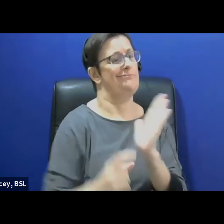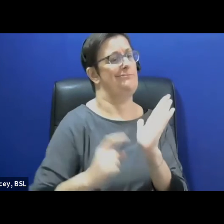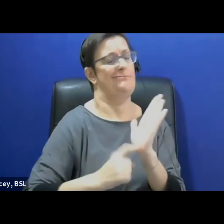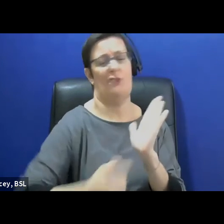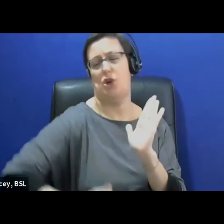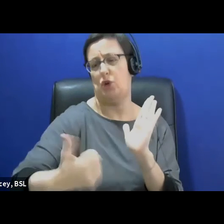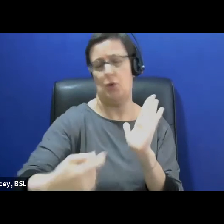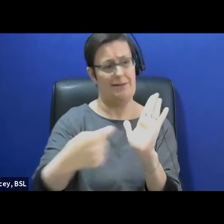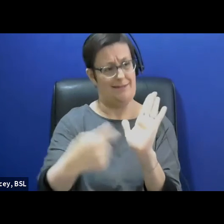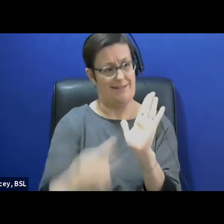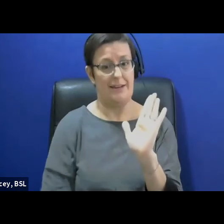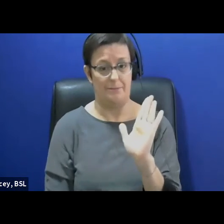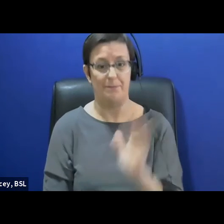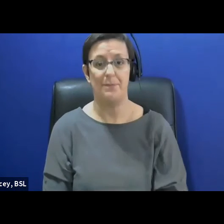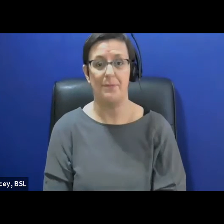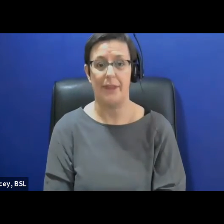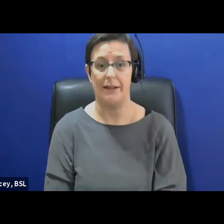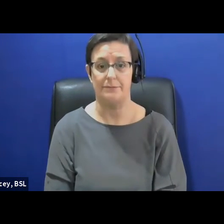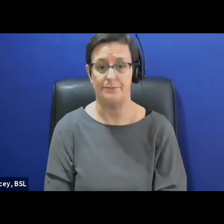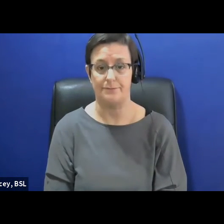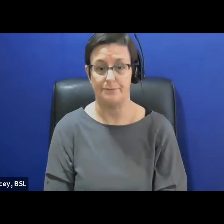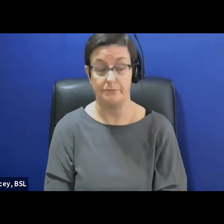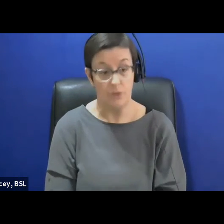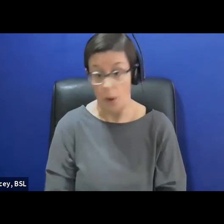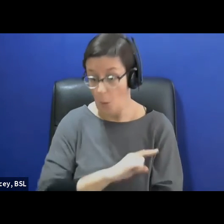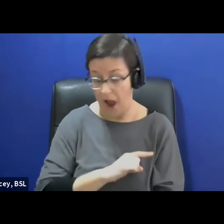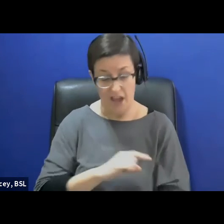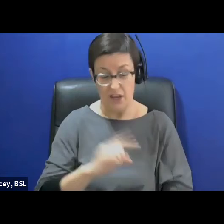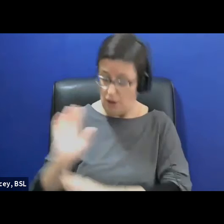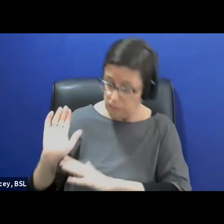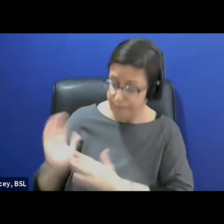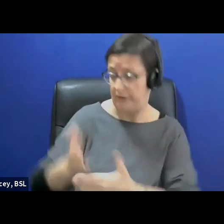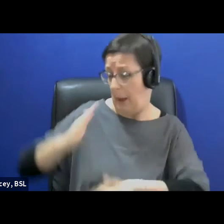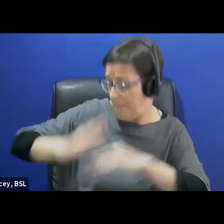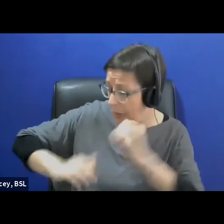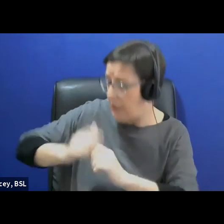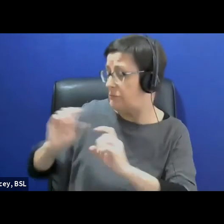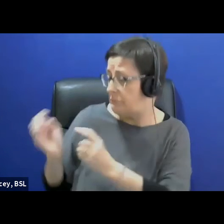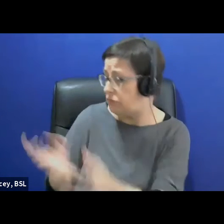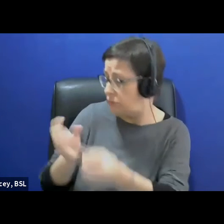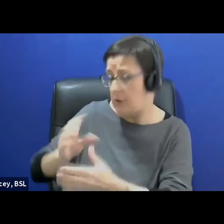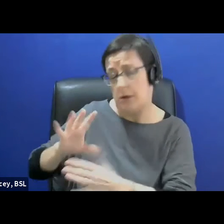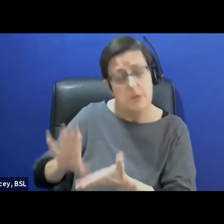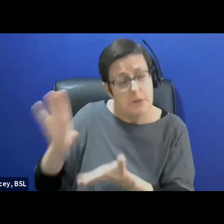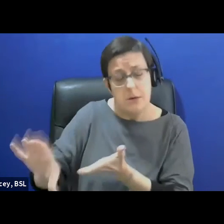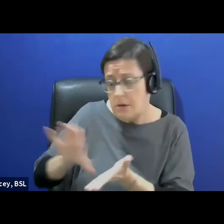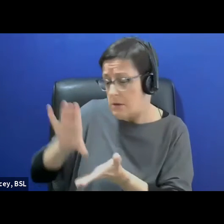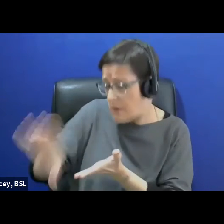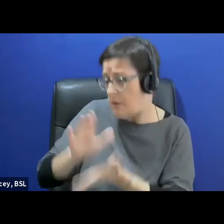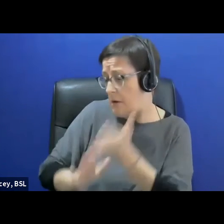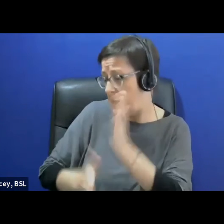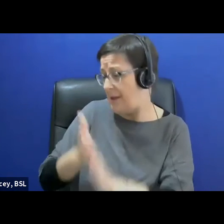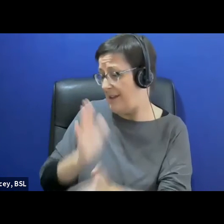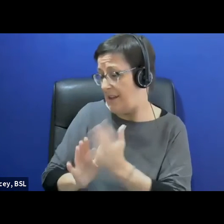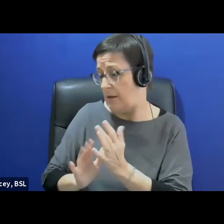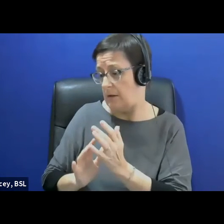because it's going to be like wasted money if you provided all the guiding block and then RAM isn't